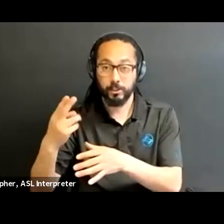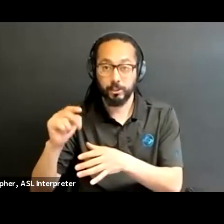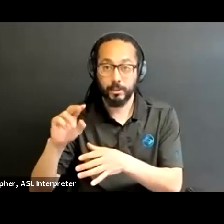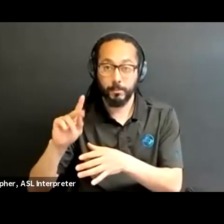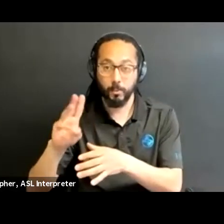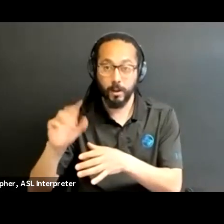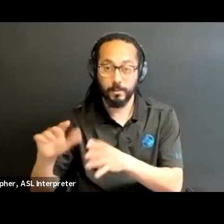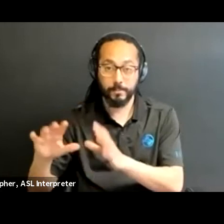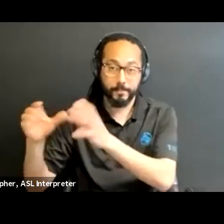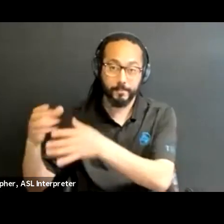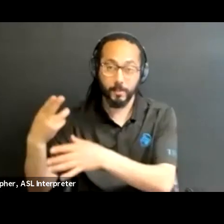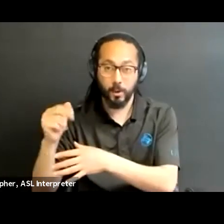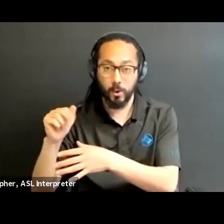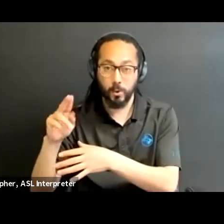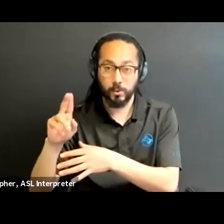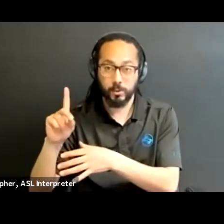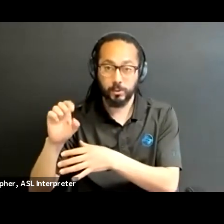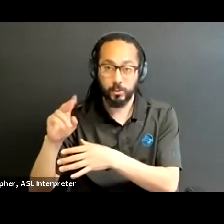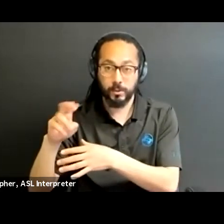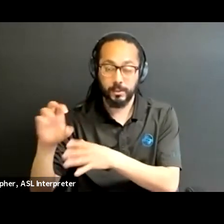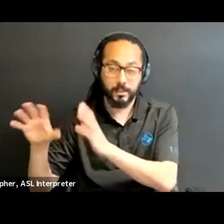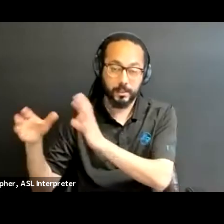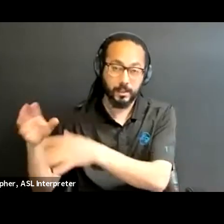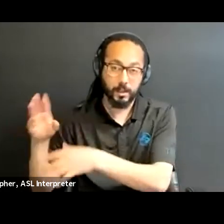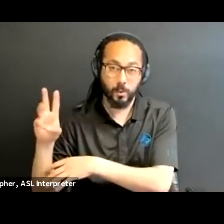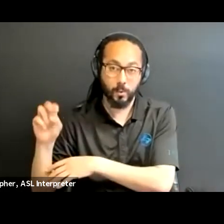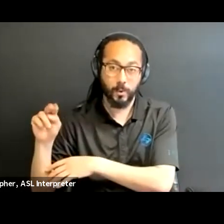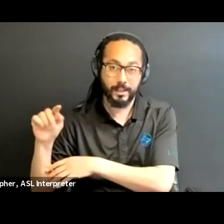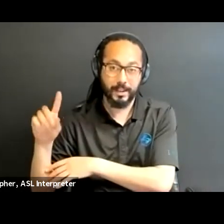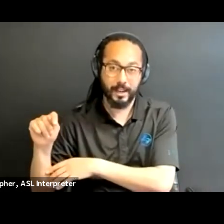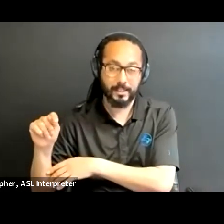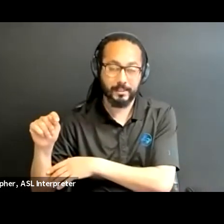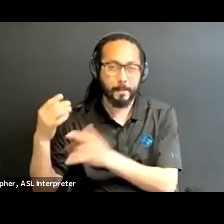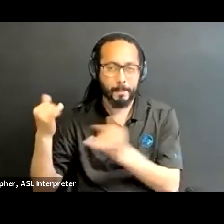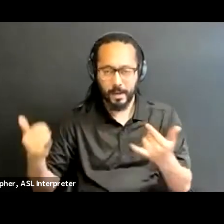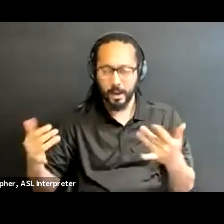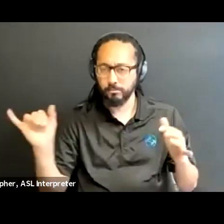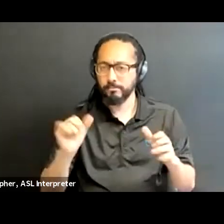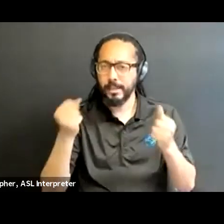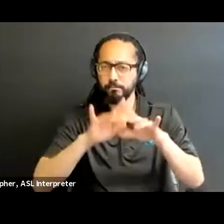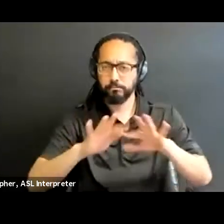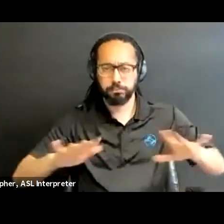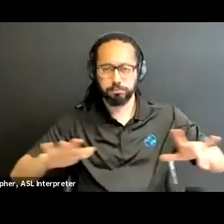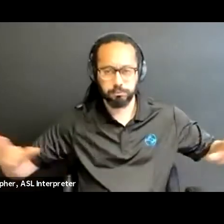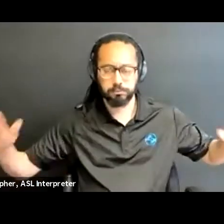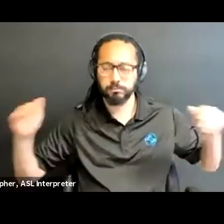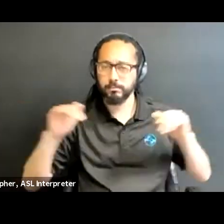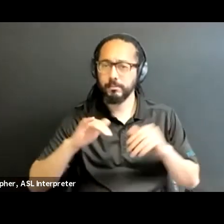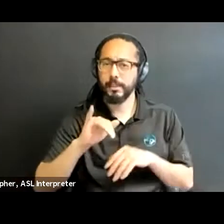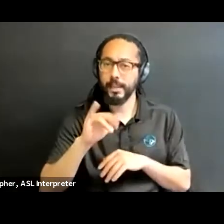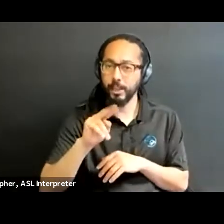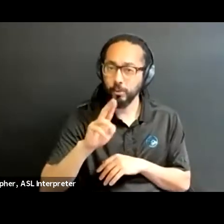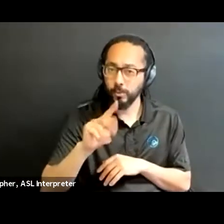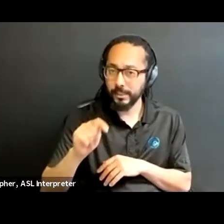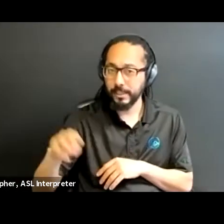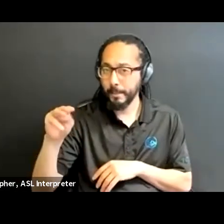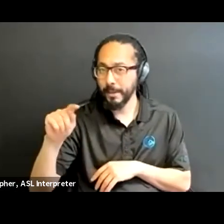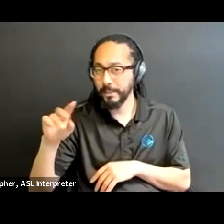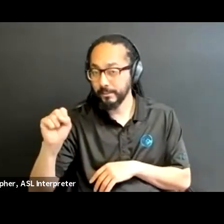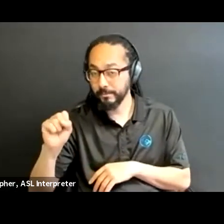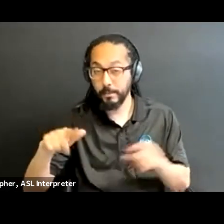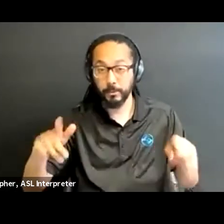and the Wendat peoples, which is now home to many diverse First Nations, Inuit, and Métis people. I also wanted to acknowledge that Takaranto